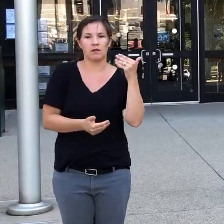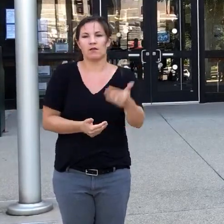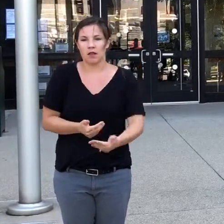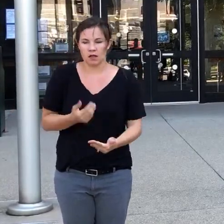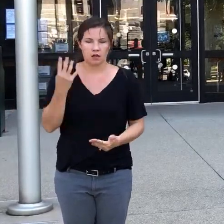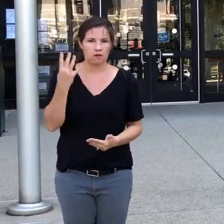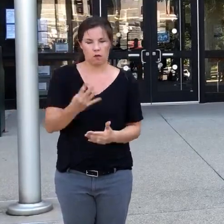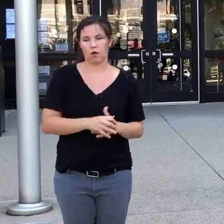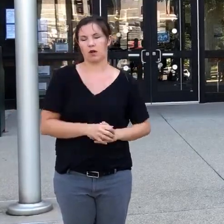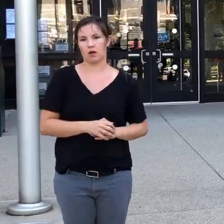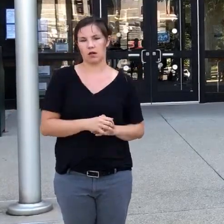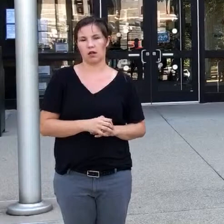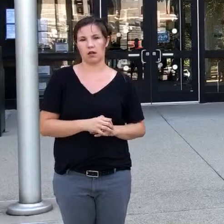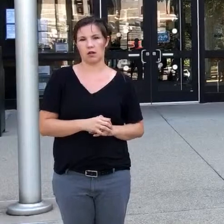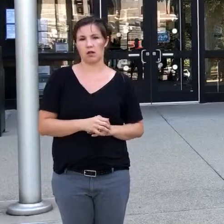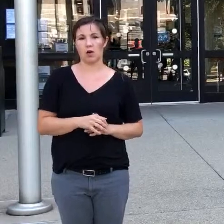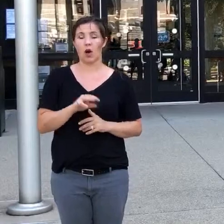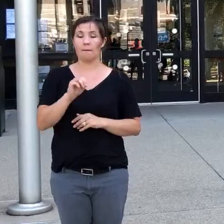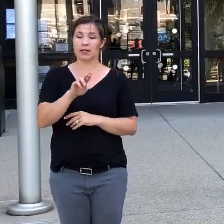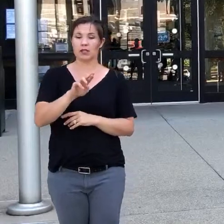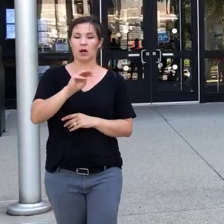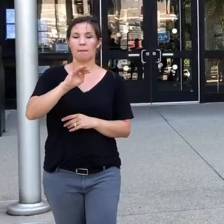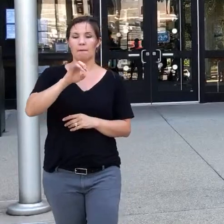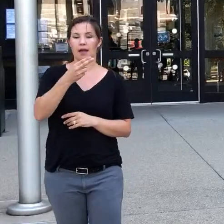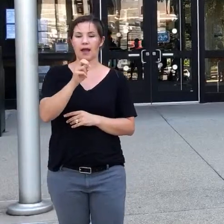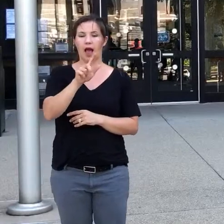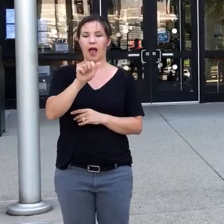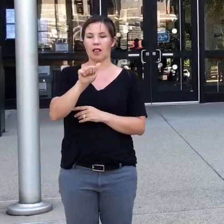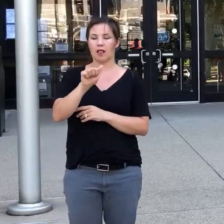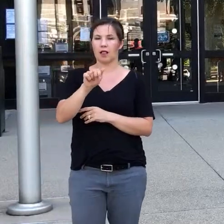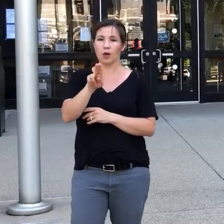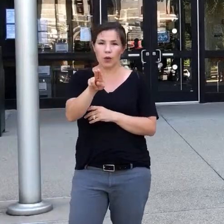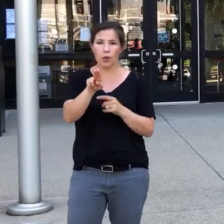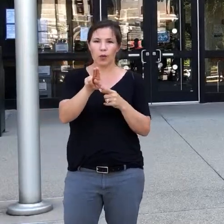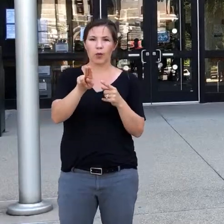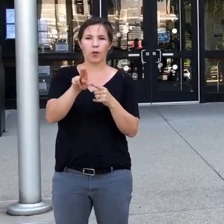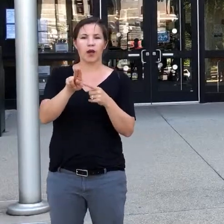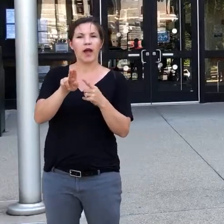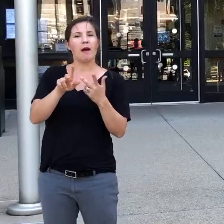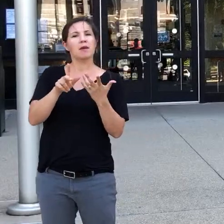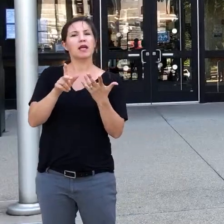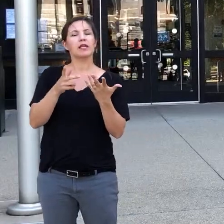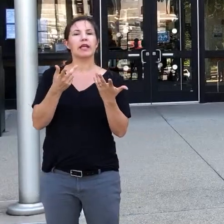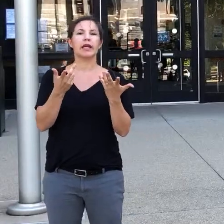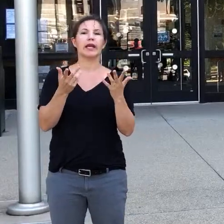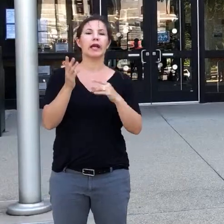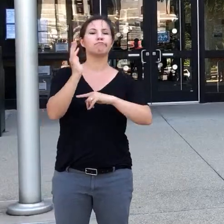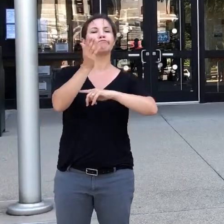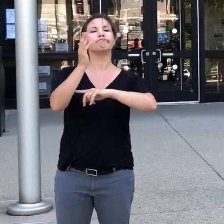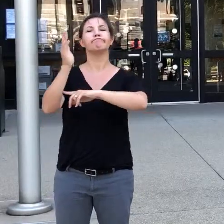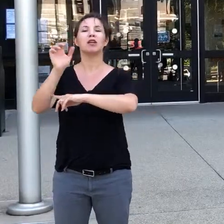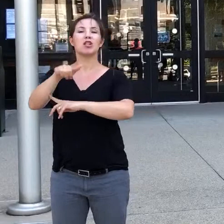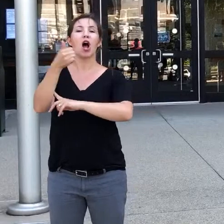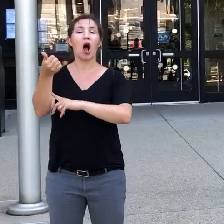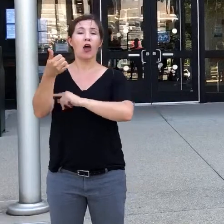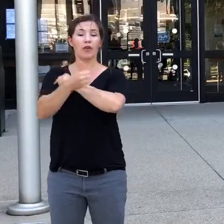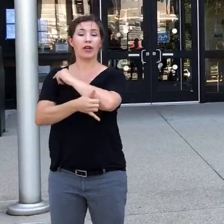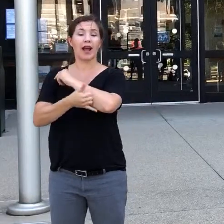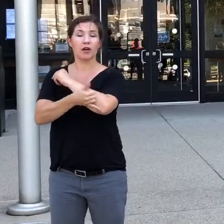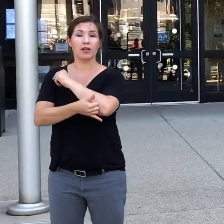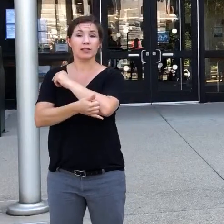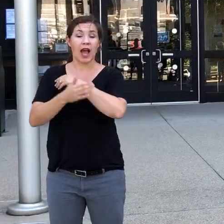While Mr. Mihailu campaigned in other counties on the people's